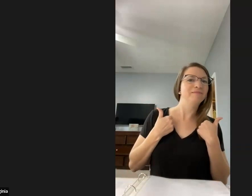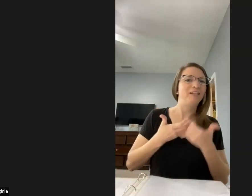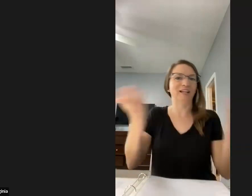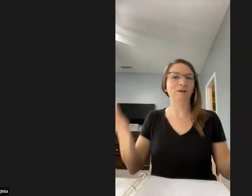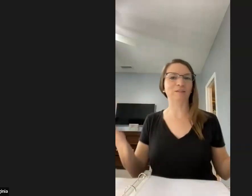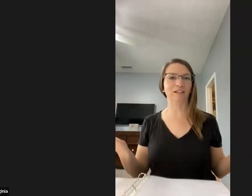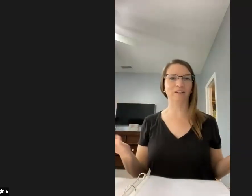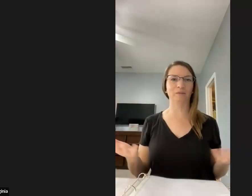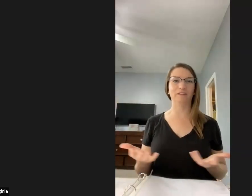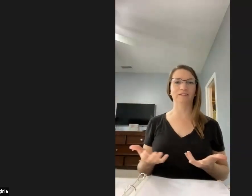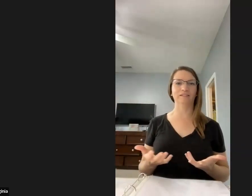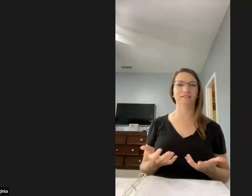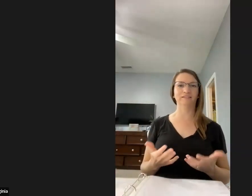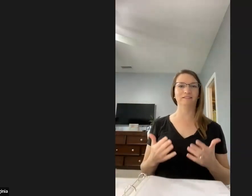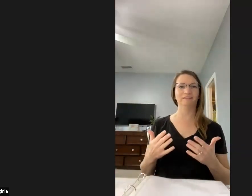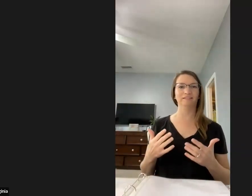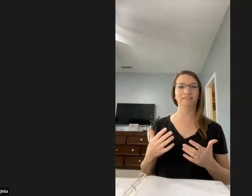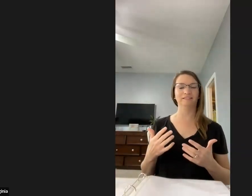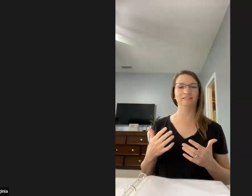Okay, now it's not doing